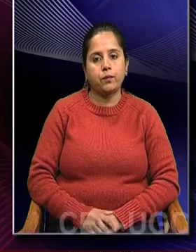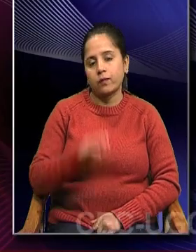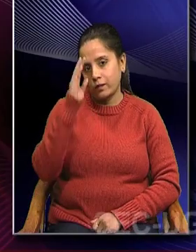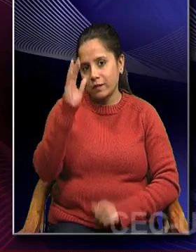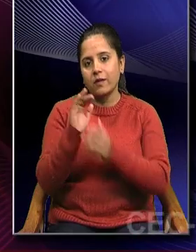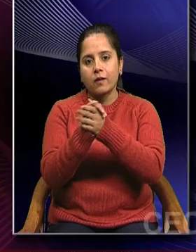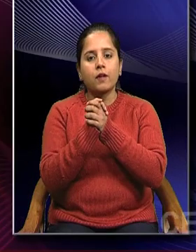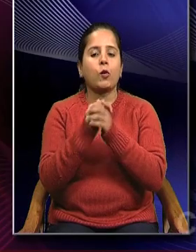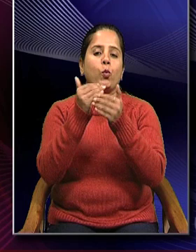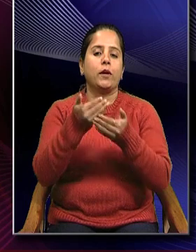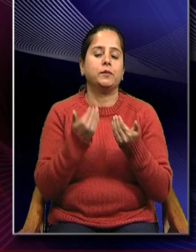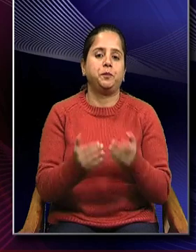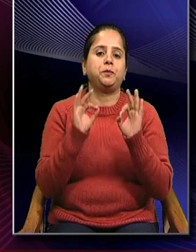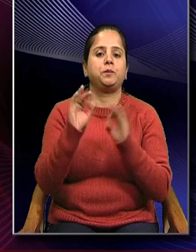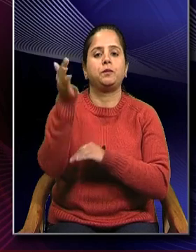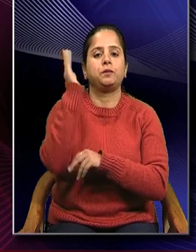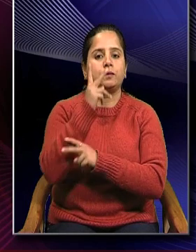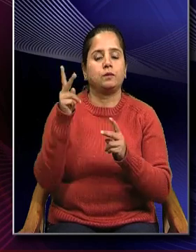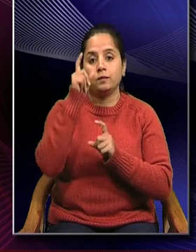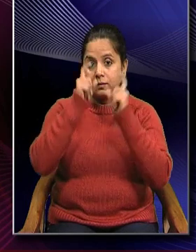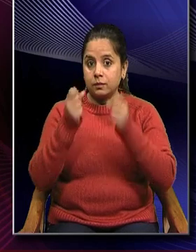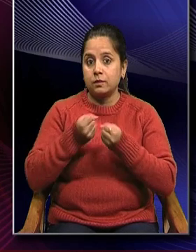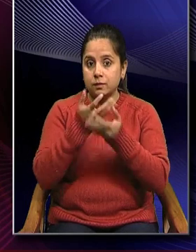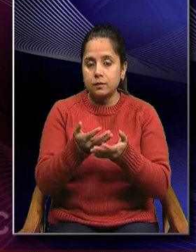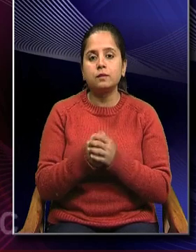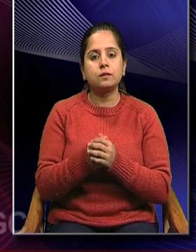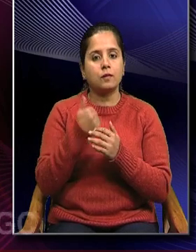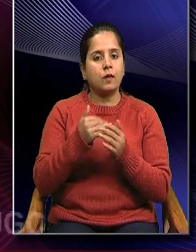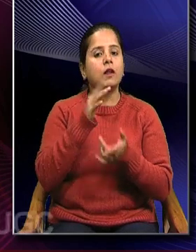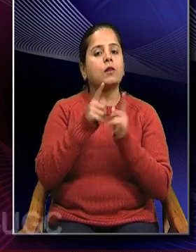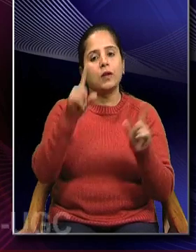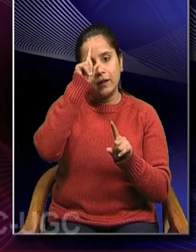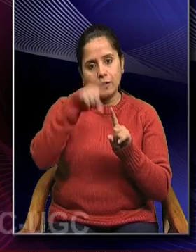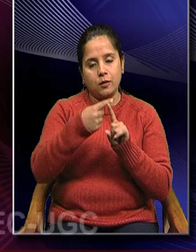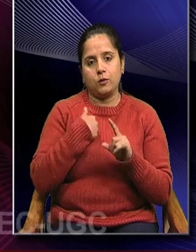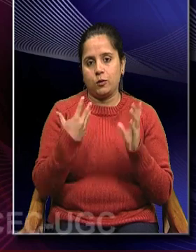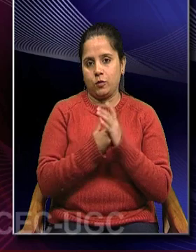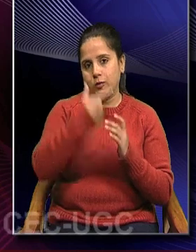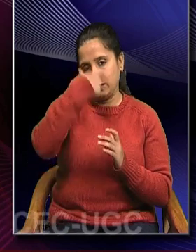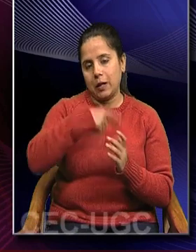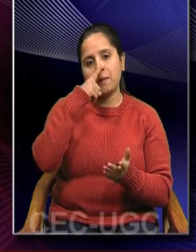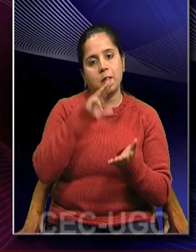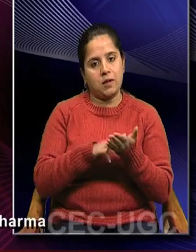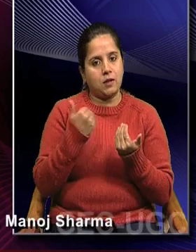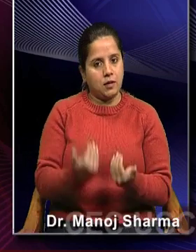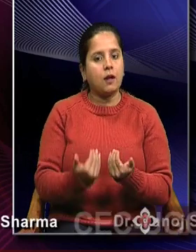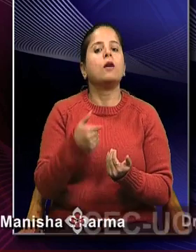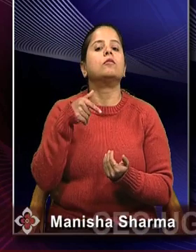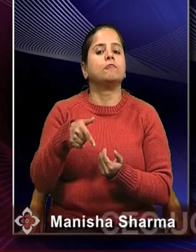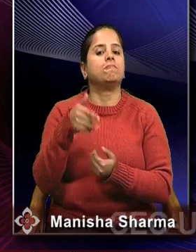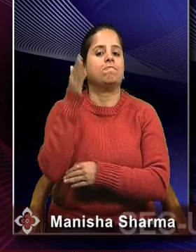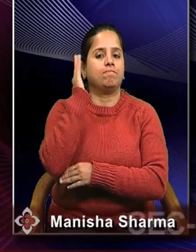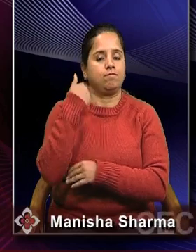Hello friends, welcome to the special lecture Symbolic Expression, and as sign language expert we have Manisha Sharma in the studio with